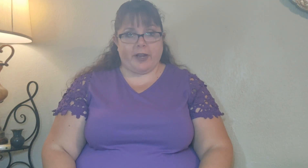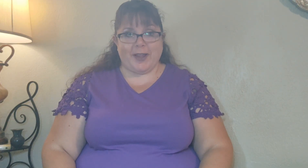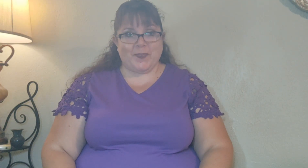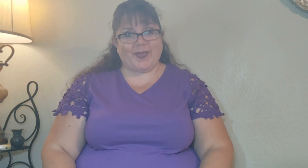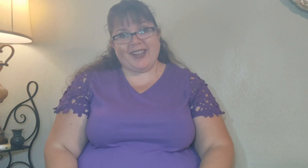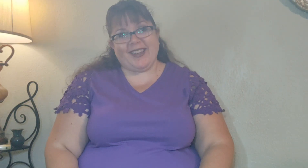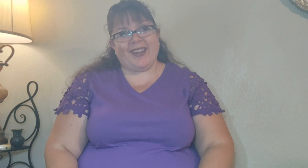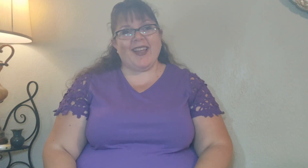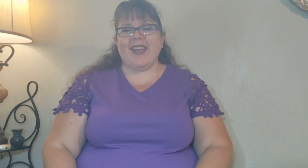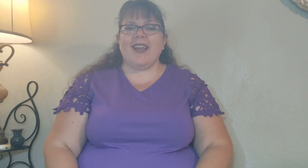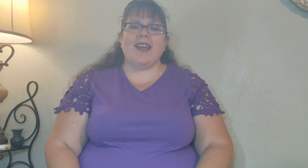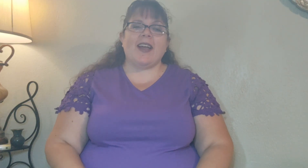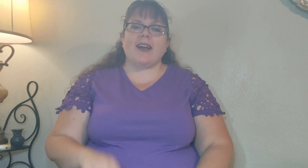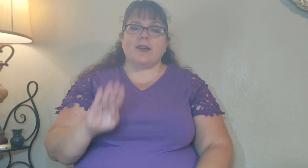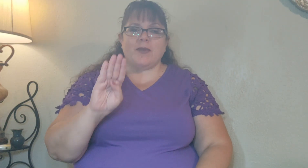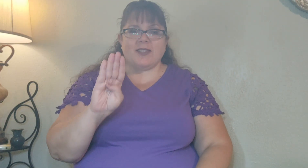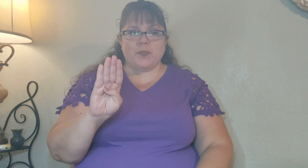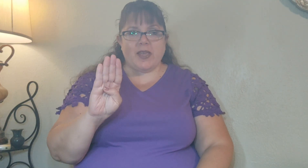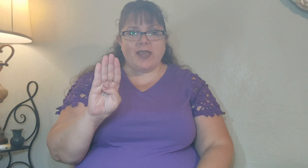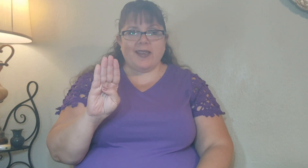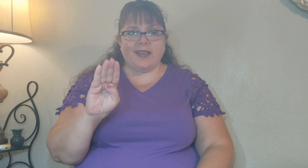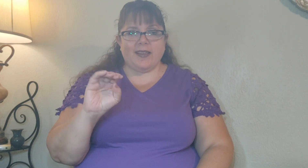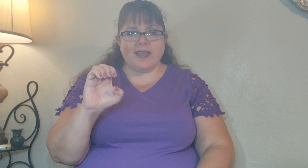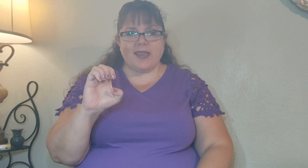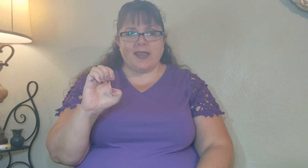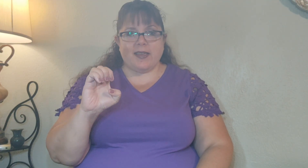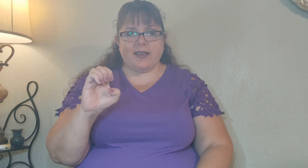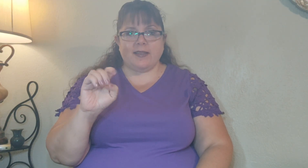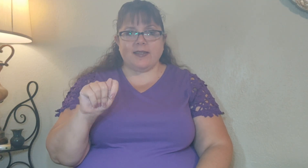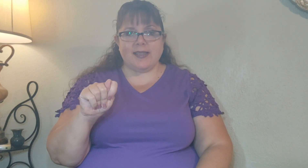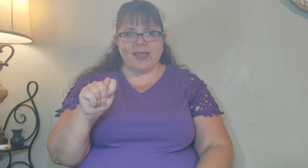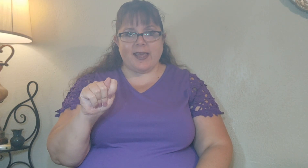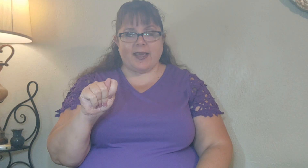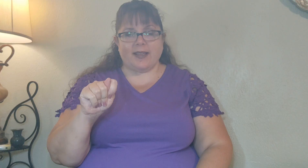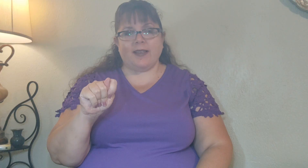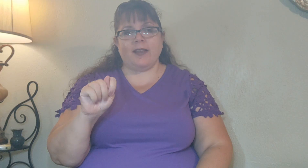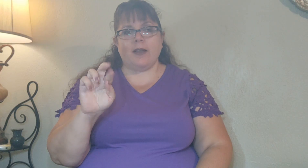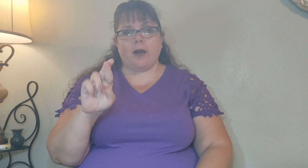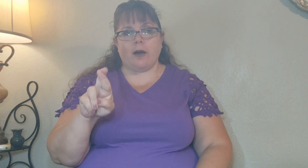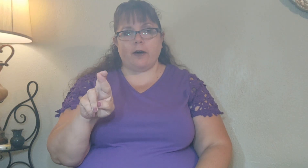betray. It's B-E-T-R-A-Y.